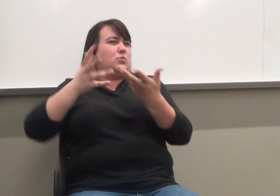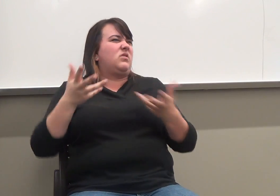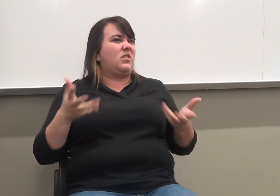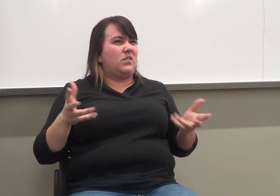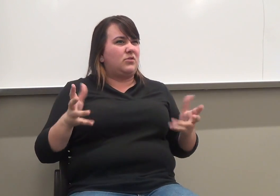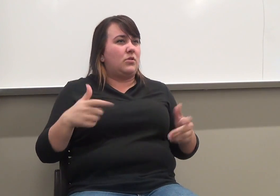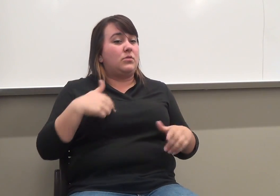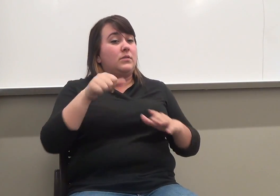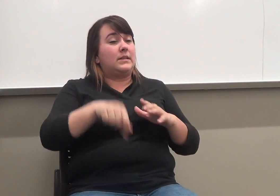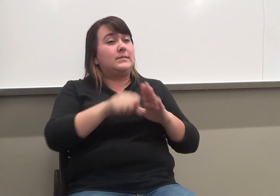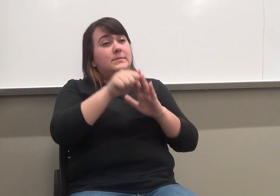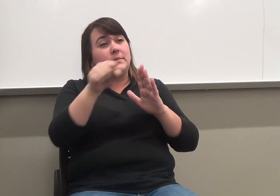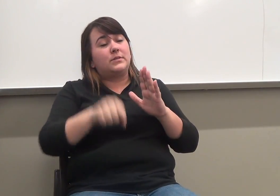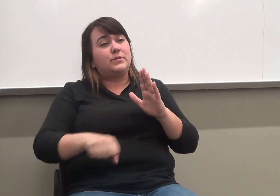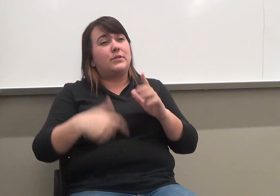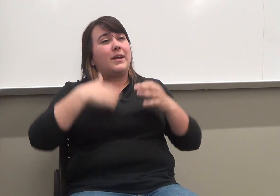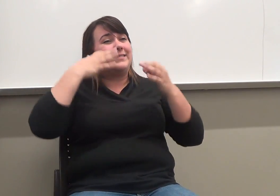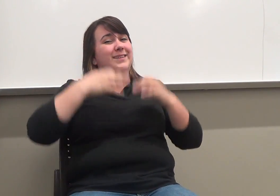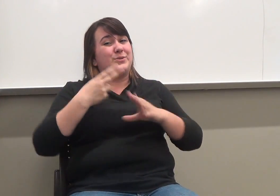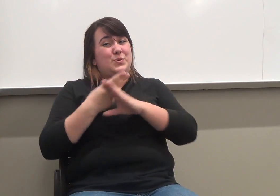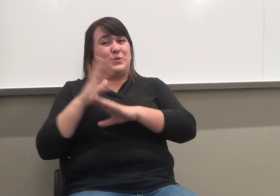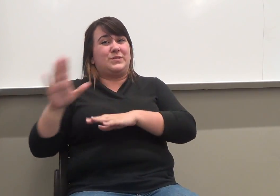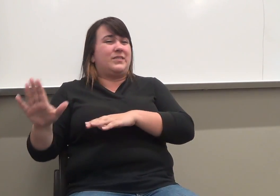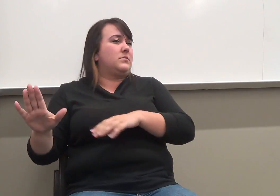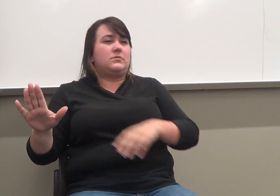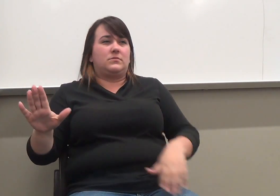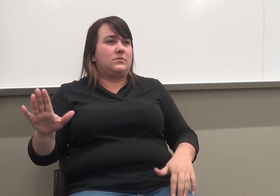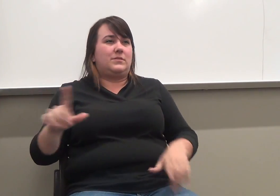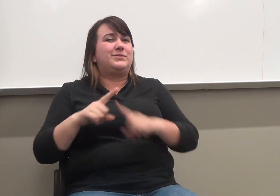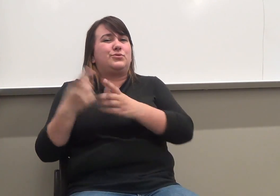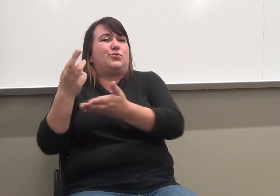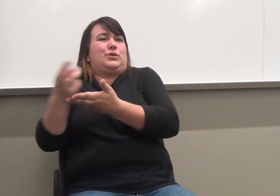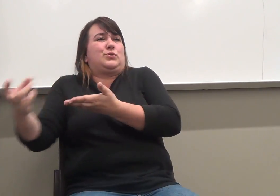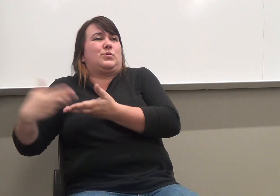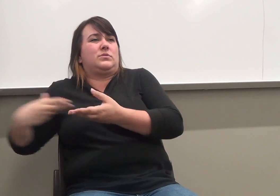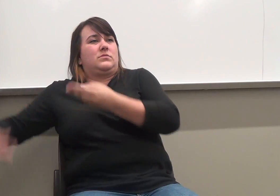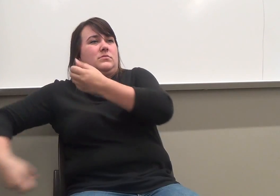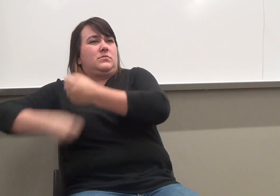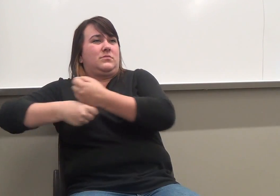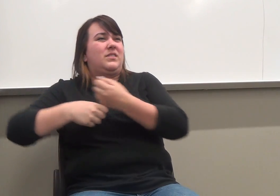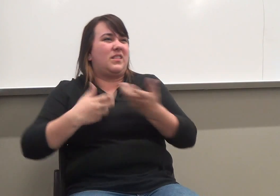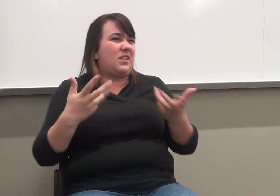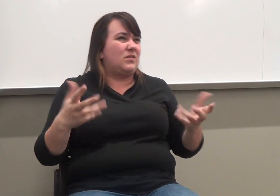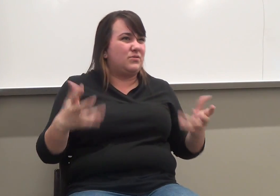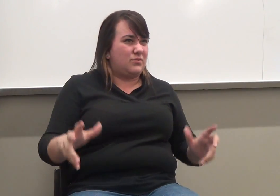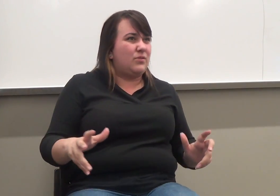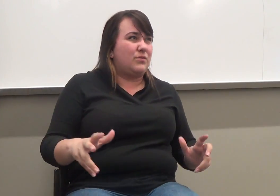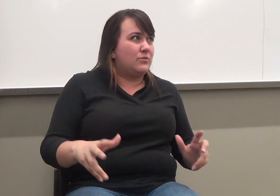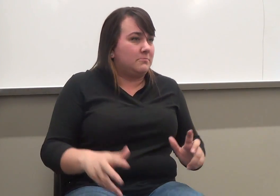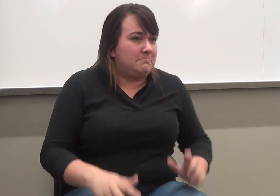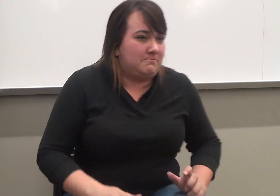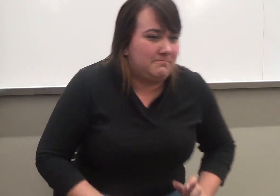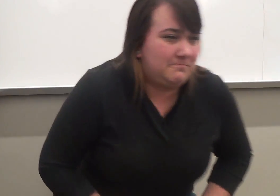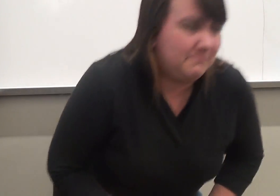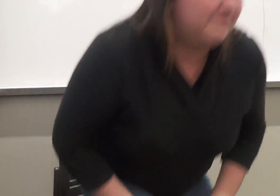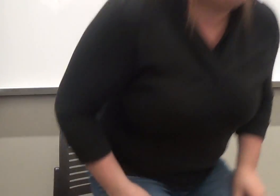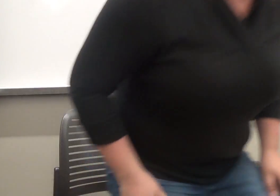have decided not to even try to do this. I'm back to my old